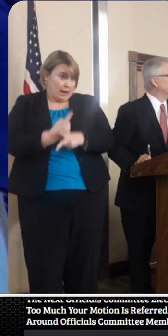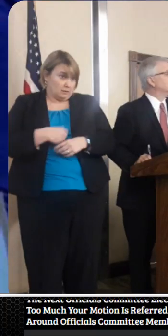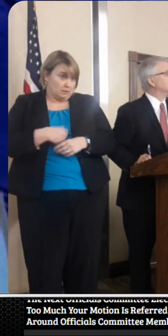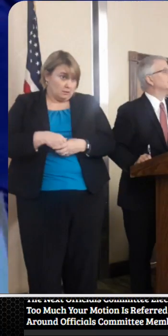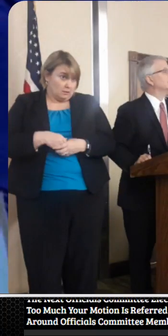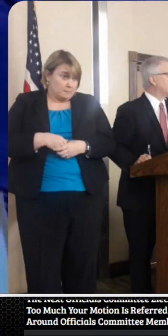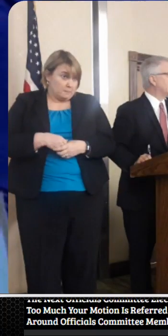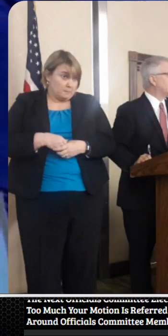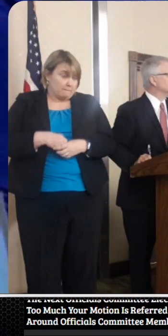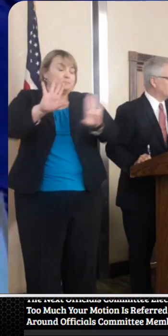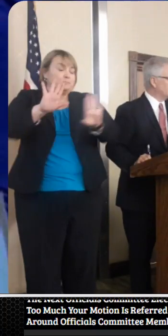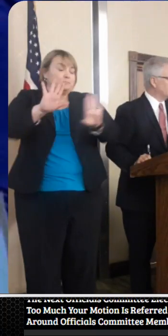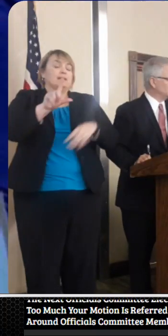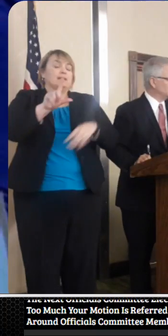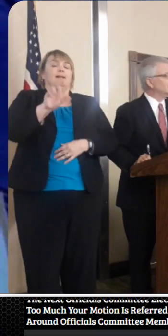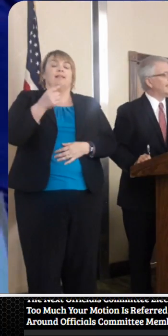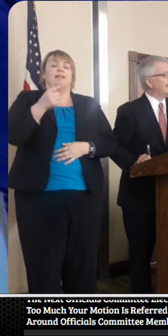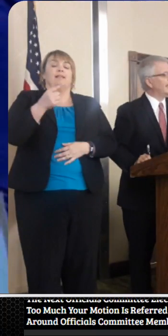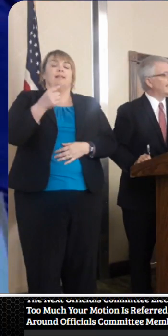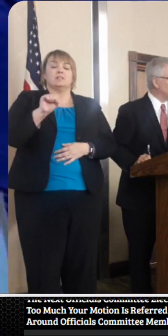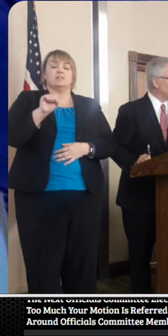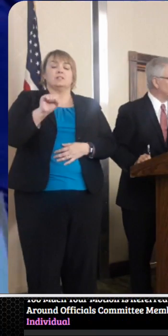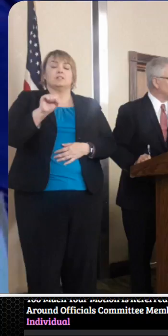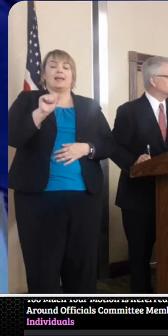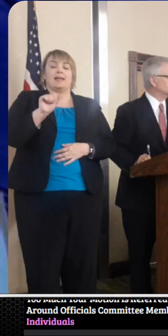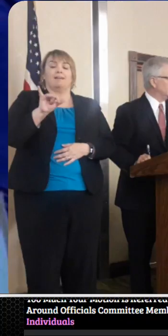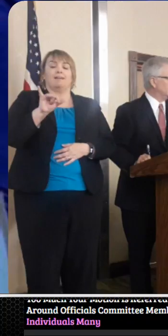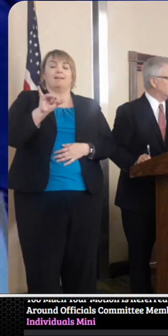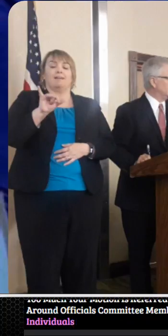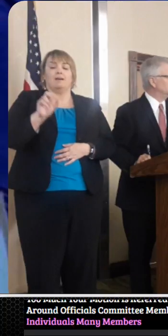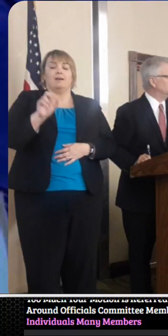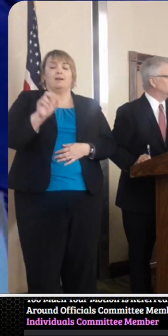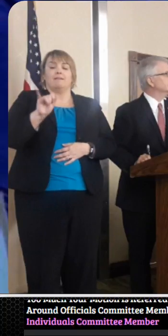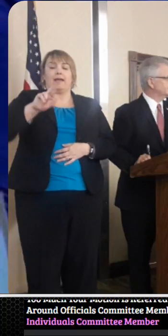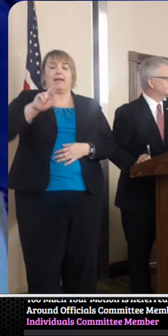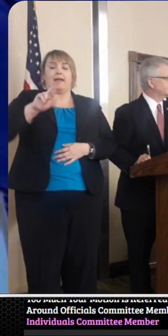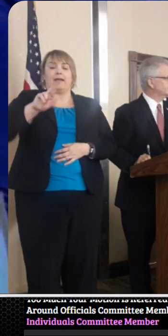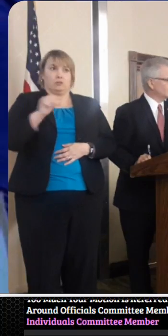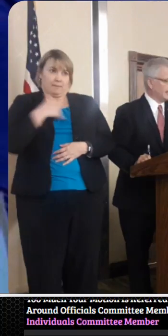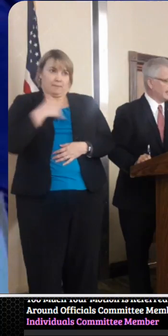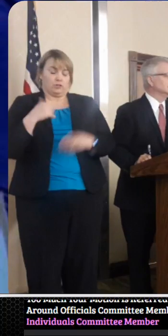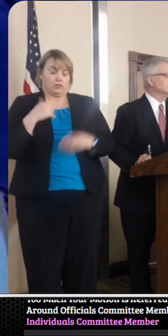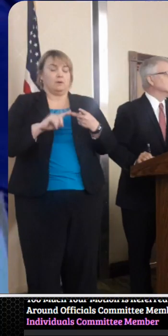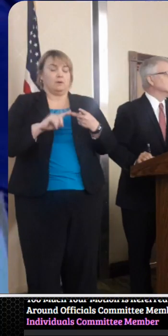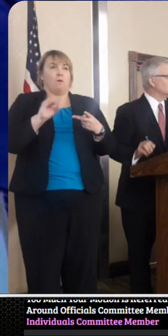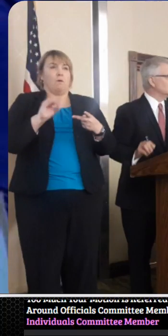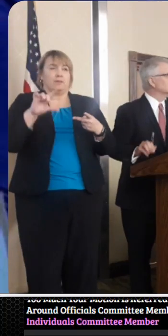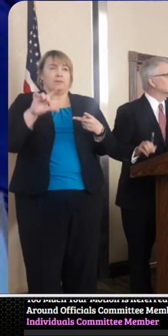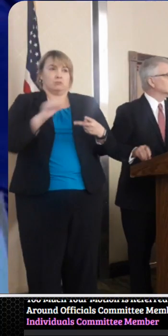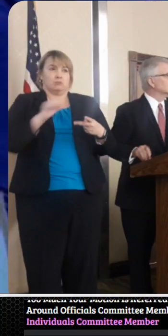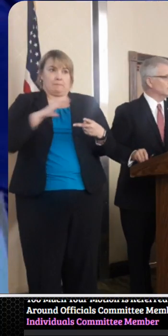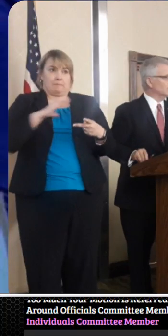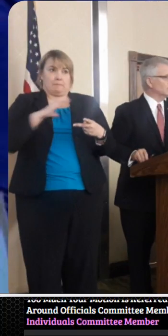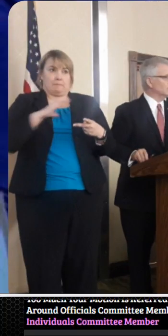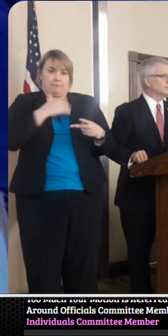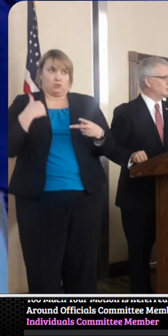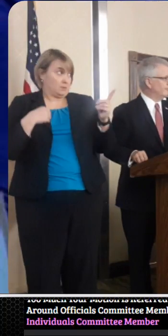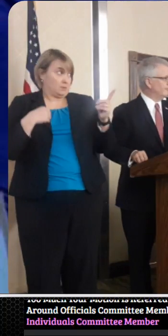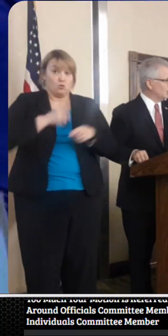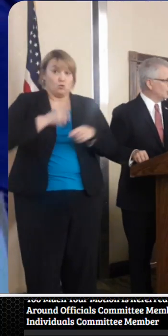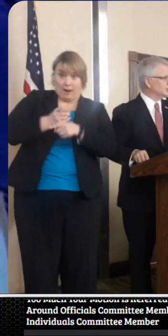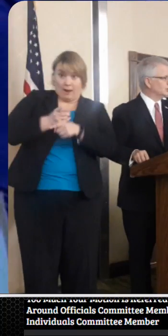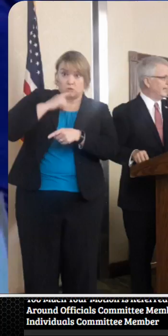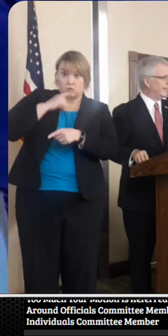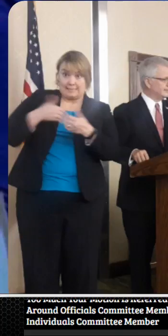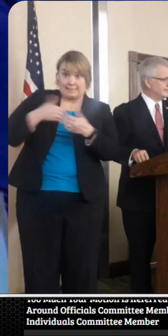Legislative affairs membership and officials committee membership. Correct. Okay, separate. So we have a motion and